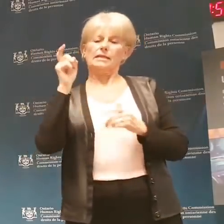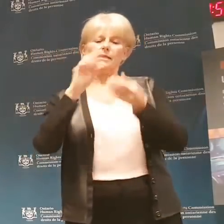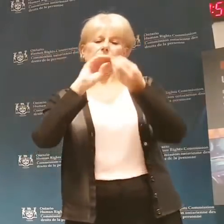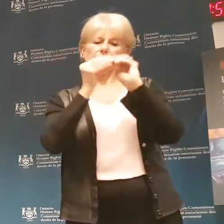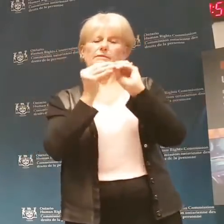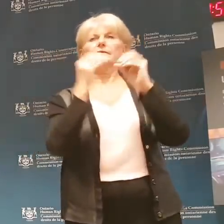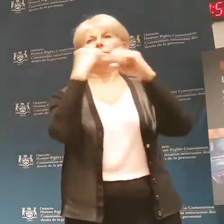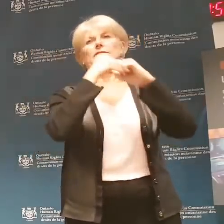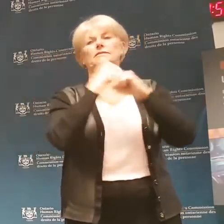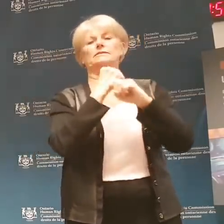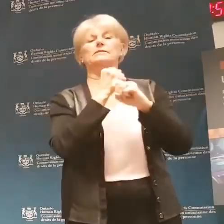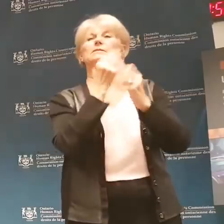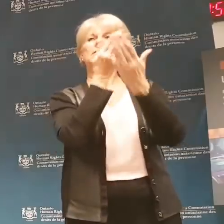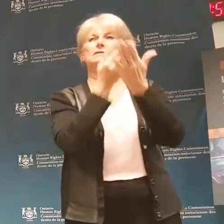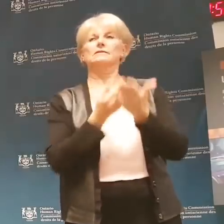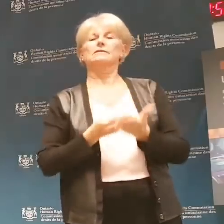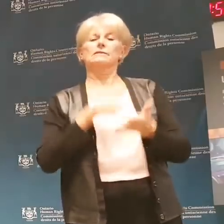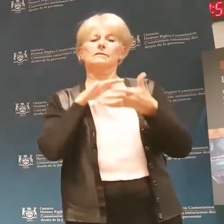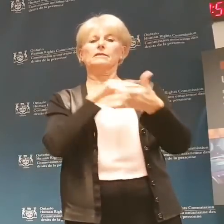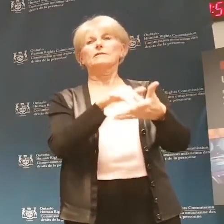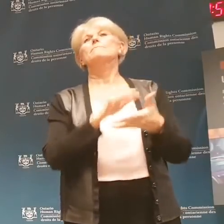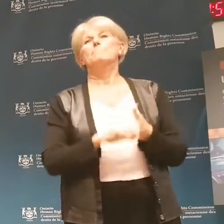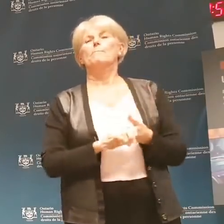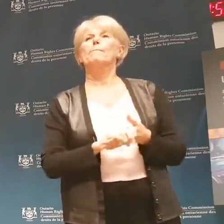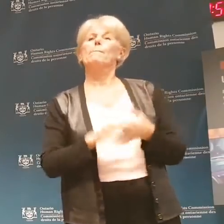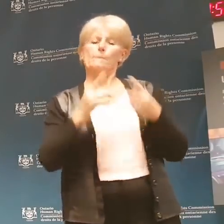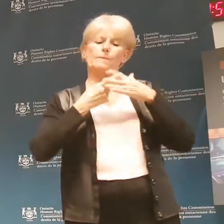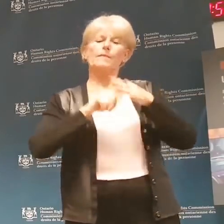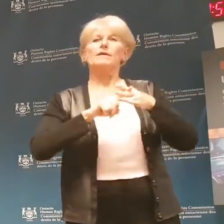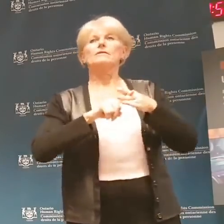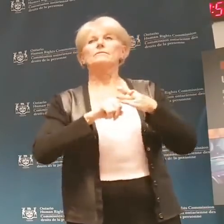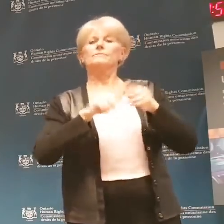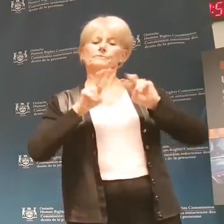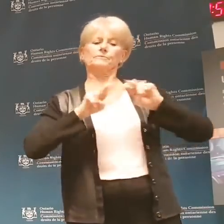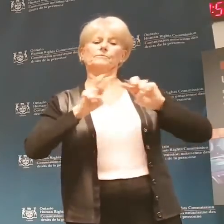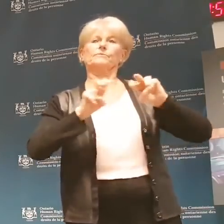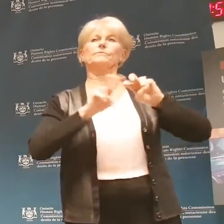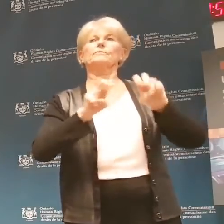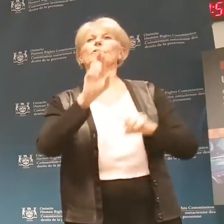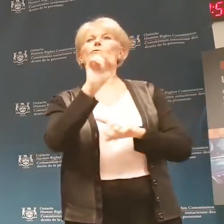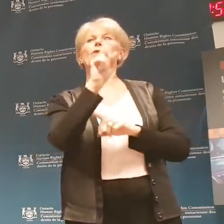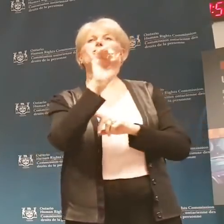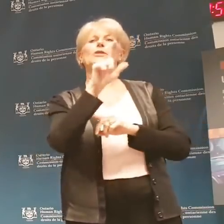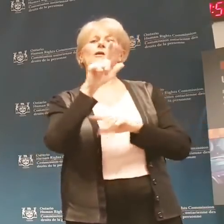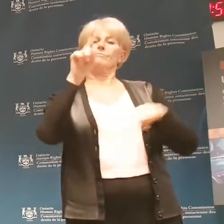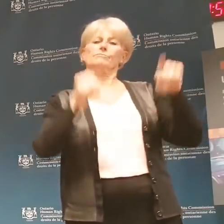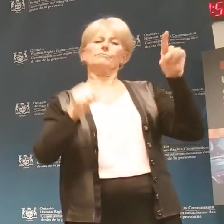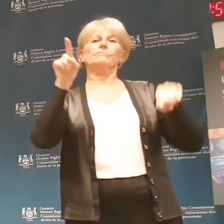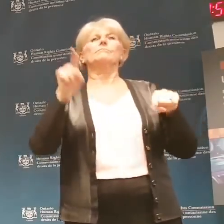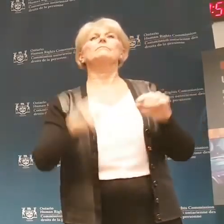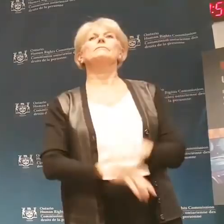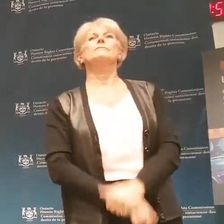quantitative approach to this problem and actually start to look into racial disparity data.